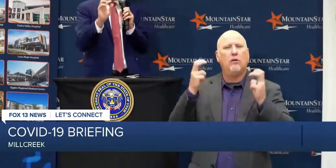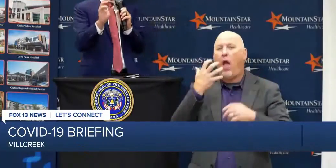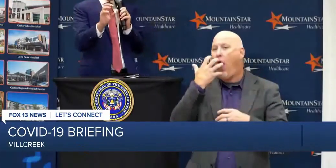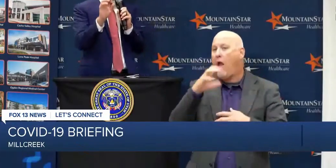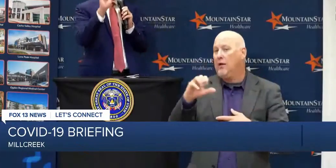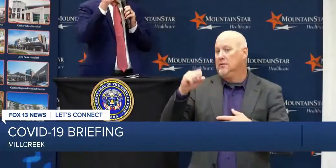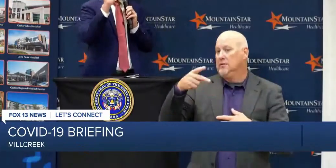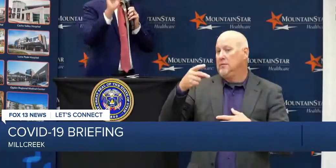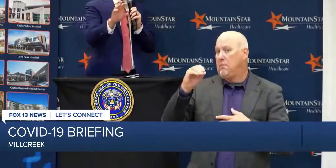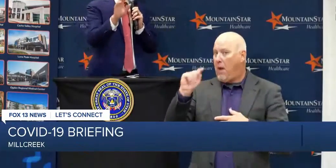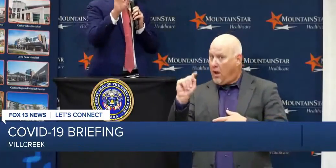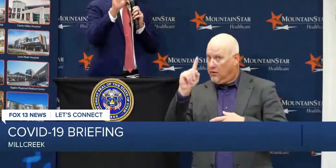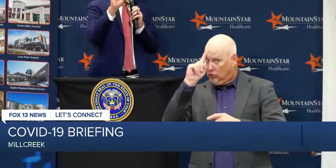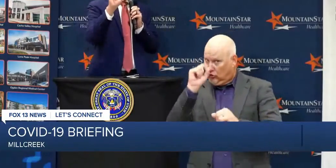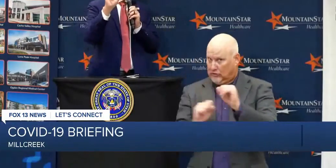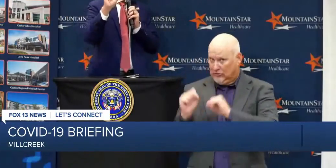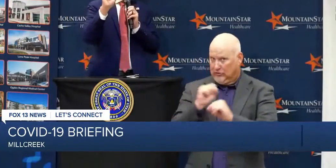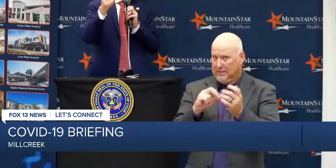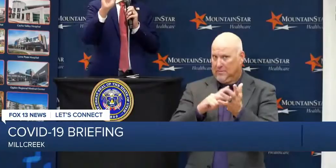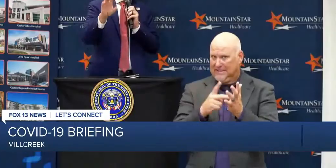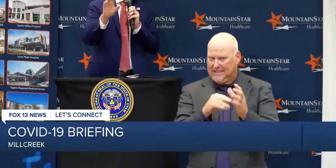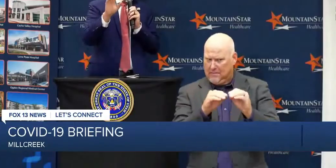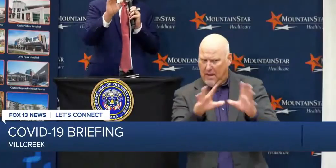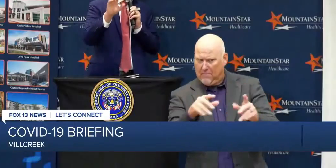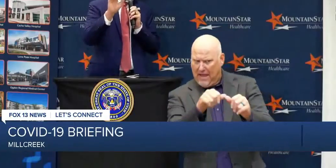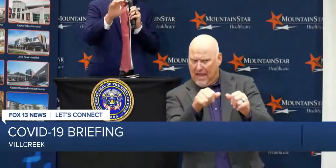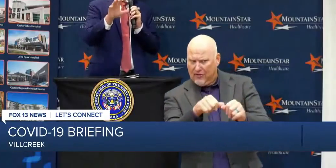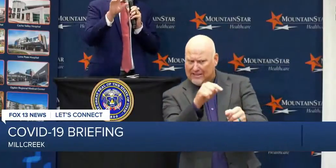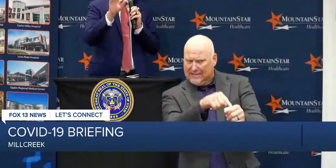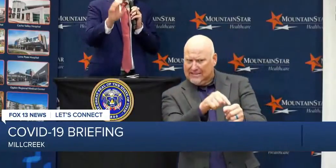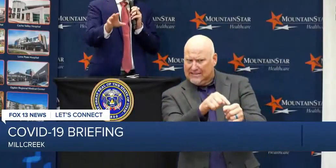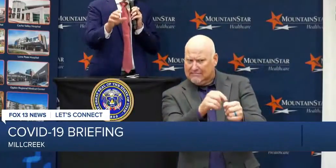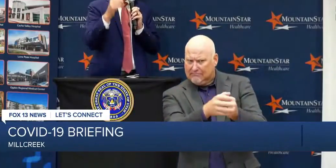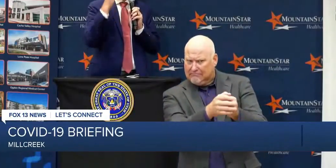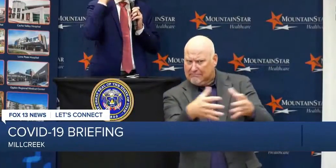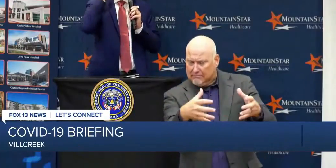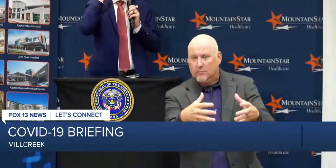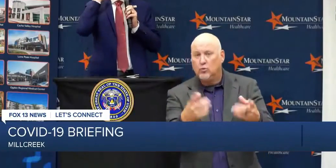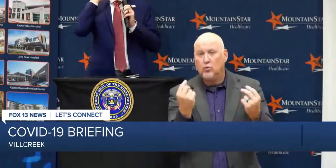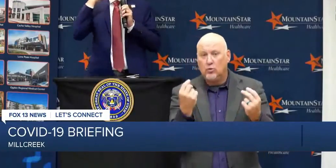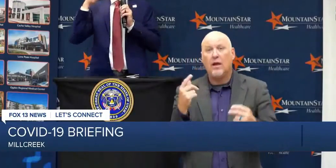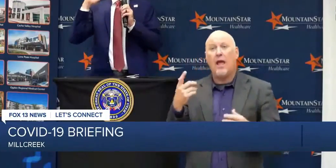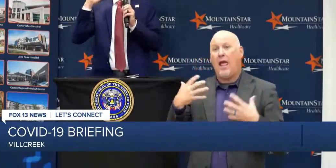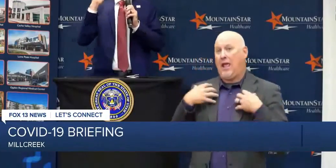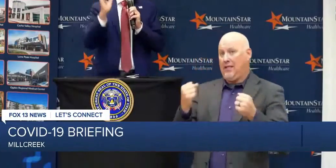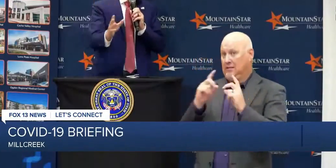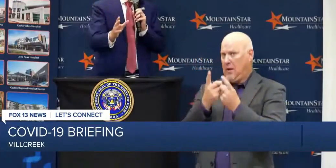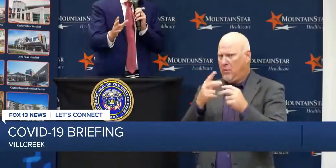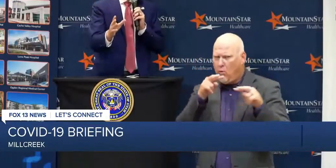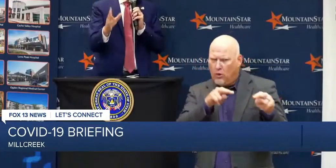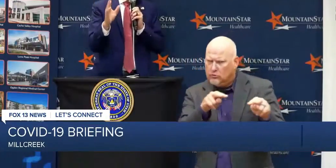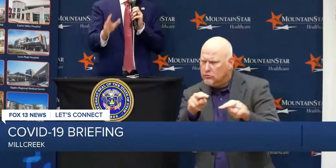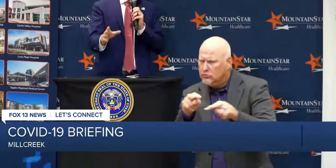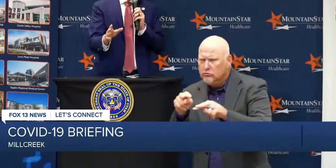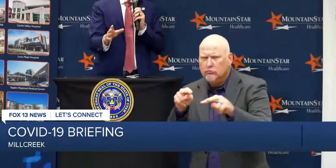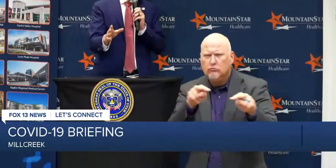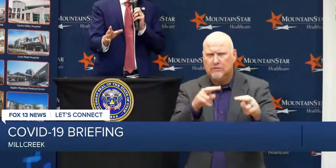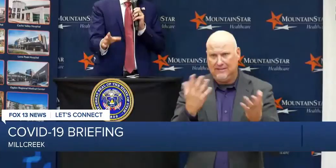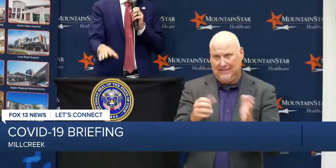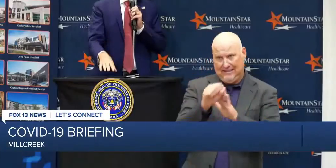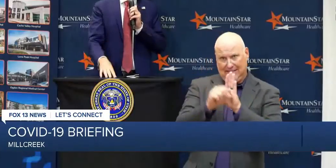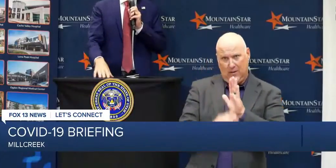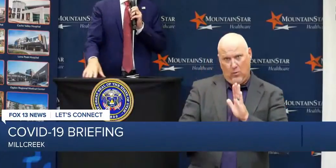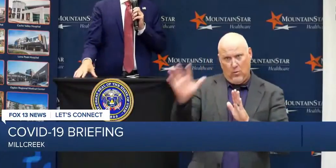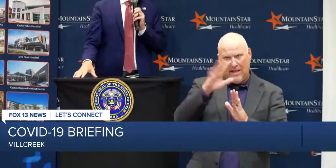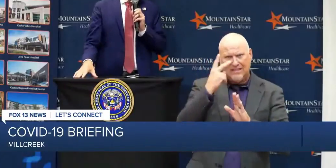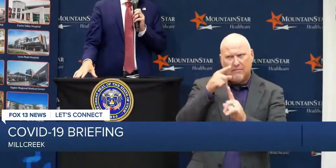department is determining where the biggest outbreaks are happening, and then we're going in with our mobile